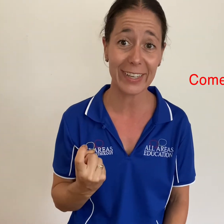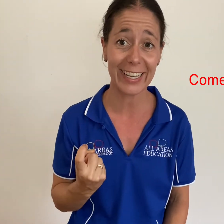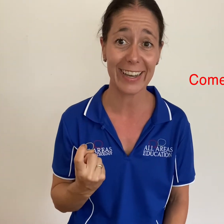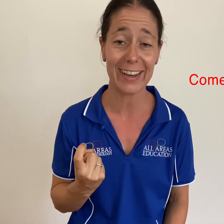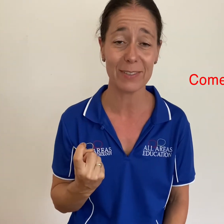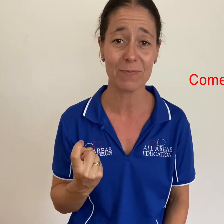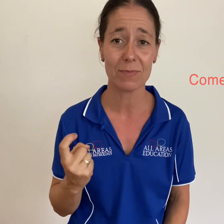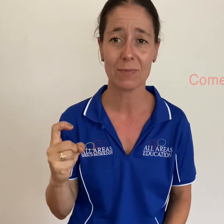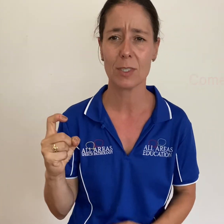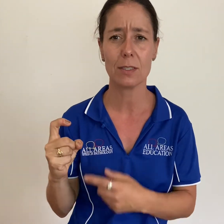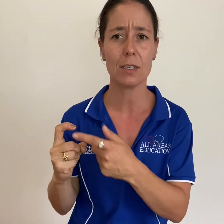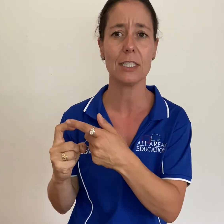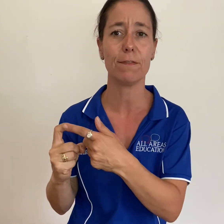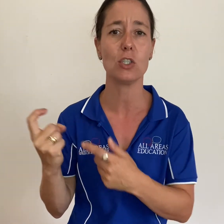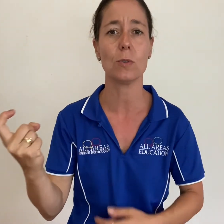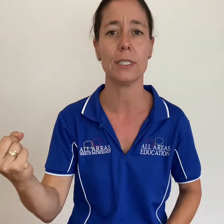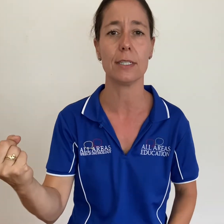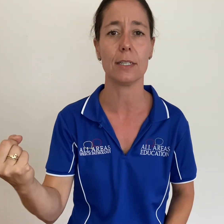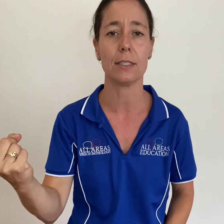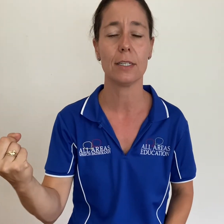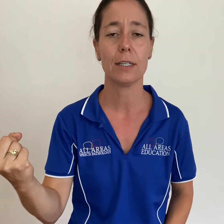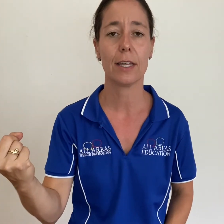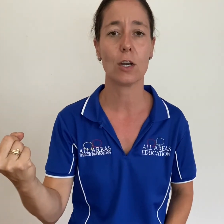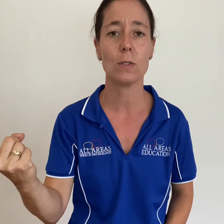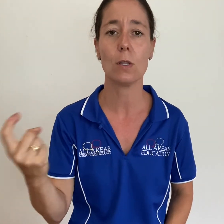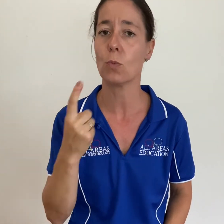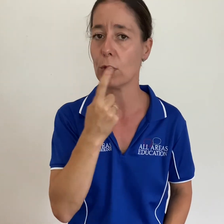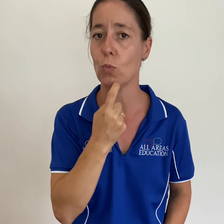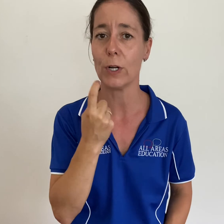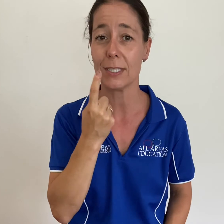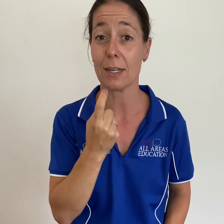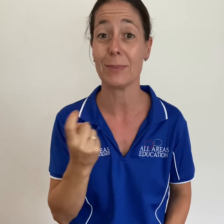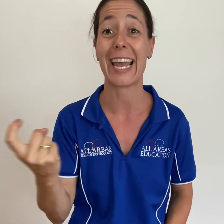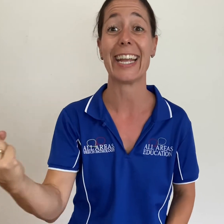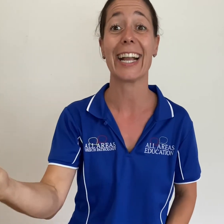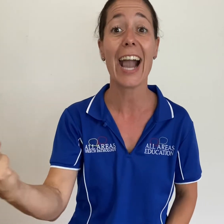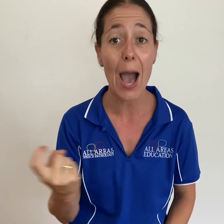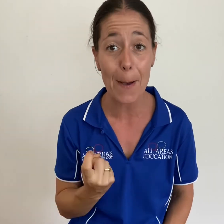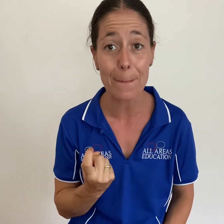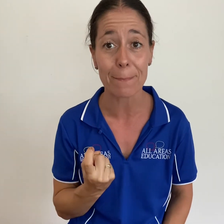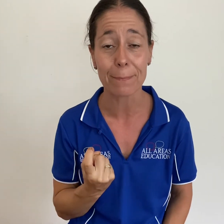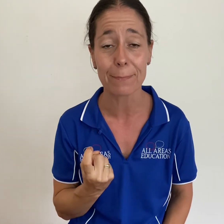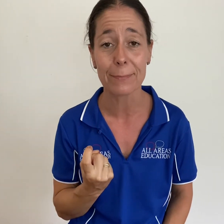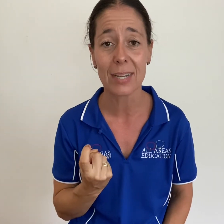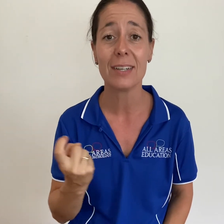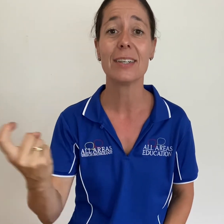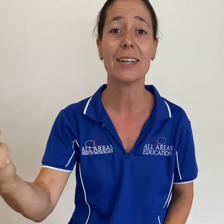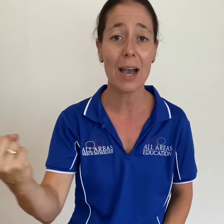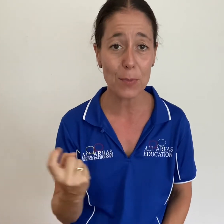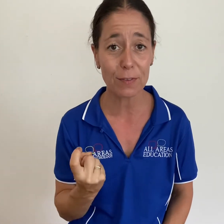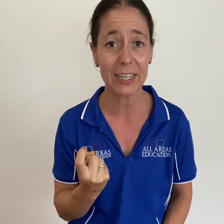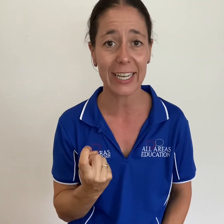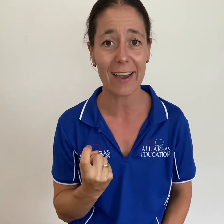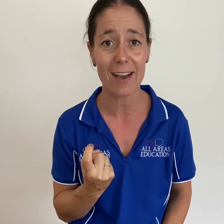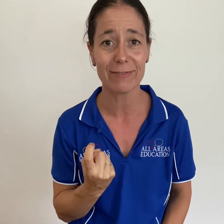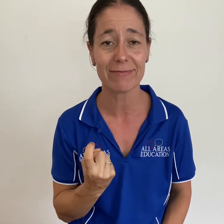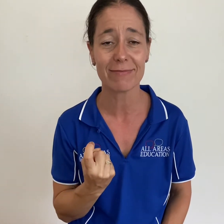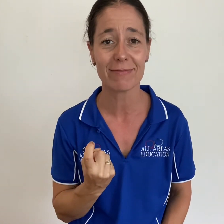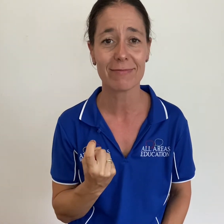here. So it's a nice visual, isn't it? That goes along with the words that I'm saying. Come over here.